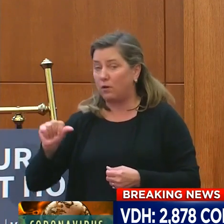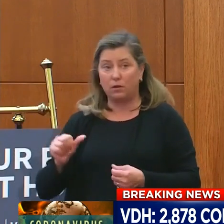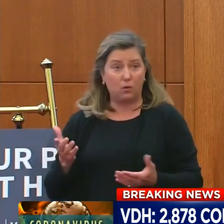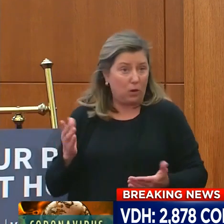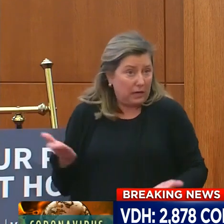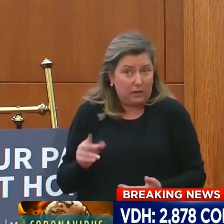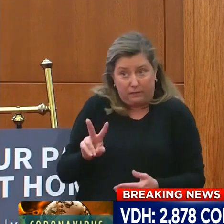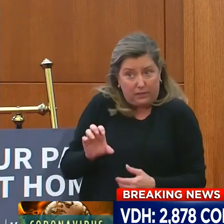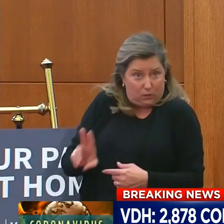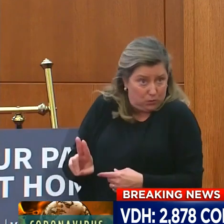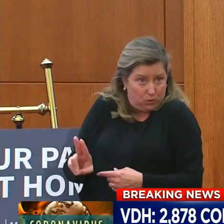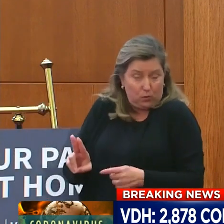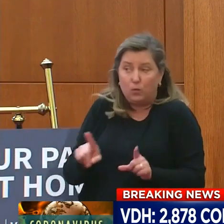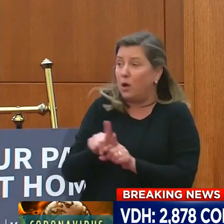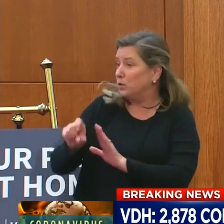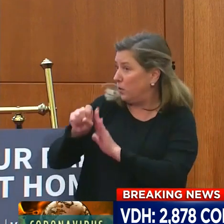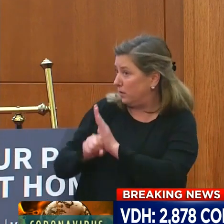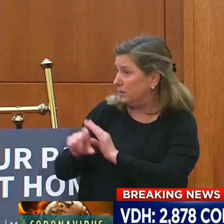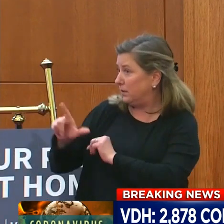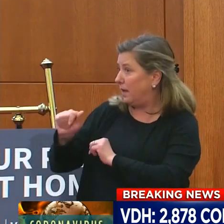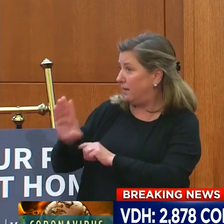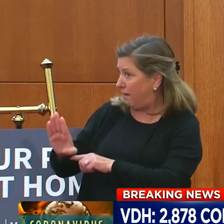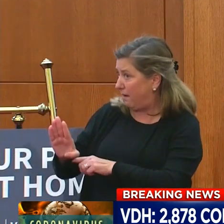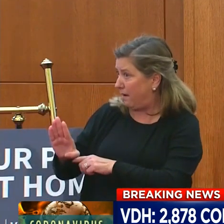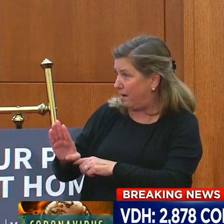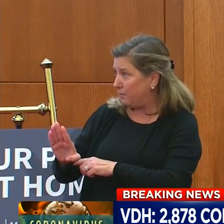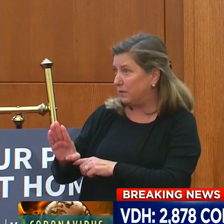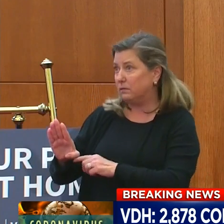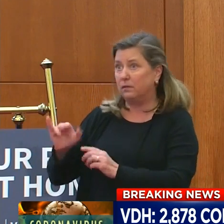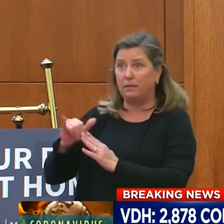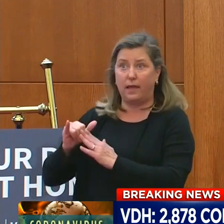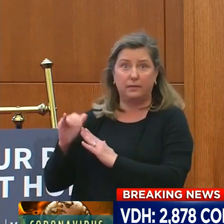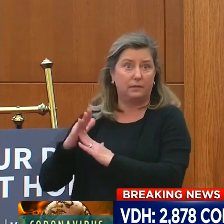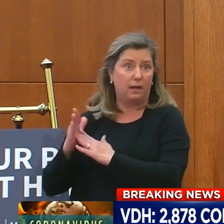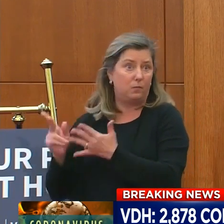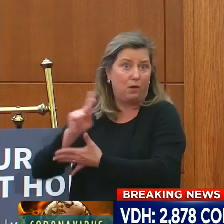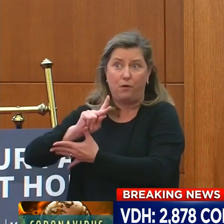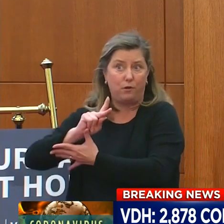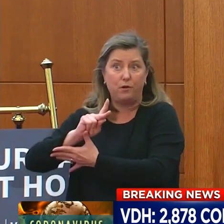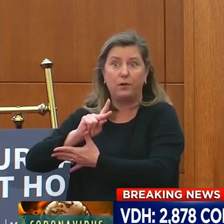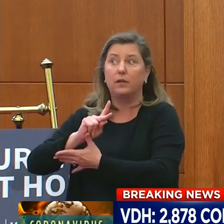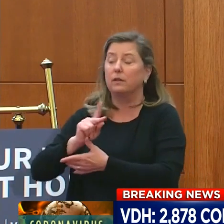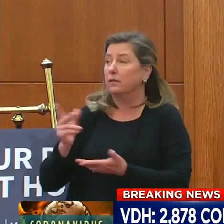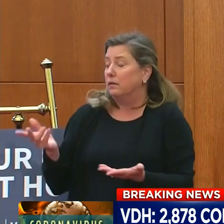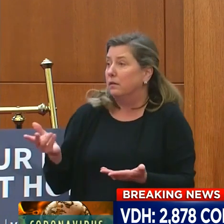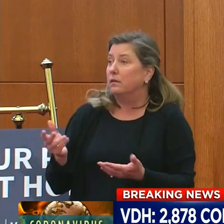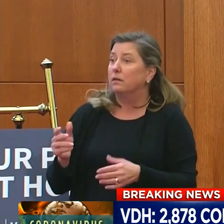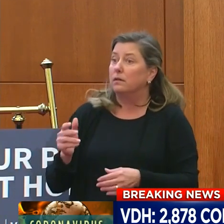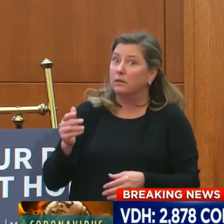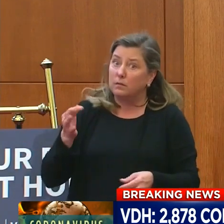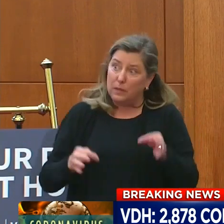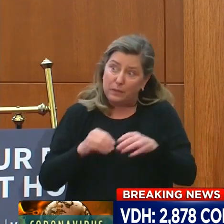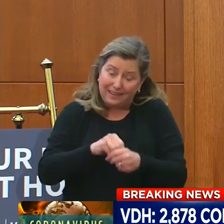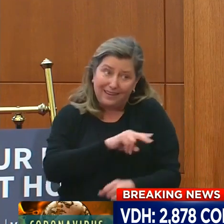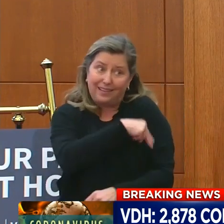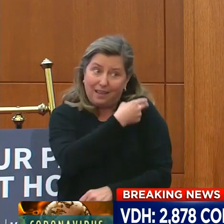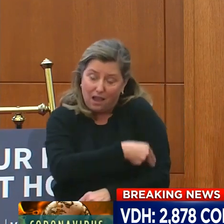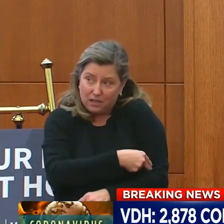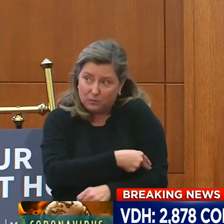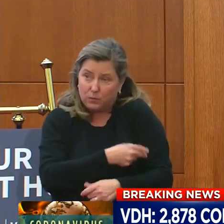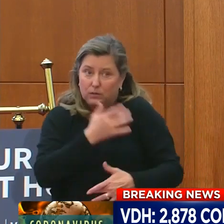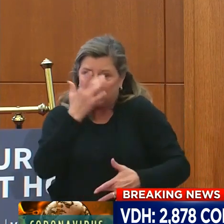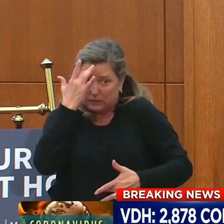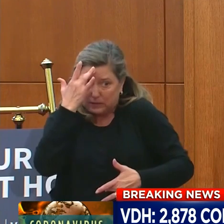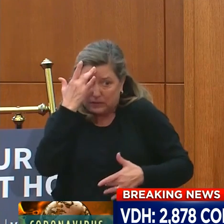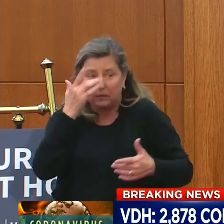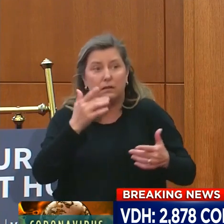VCU, and also the state lab, that is one of the priorities, that folks who are in the hospital and have a